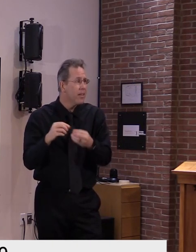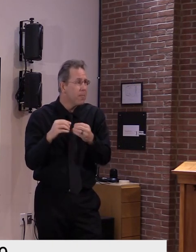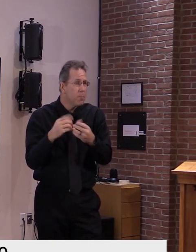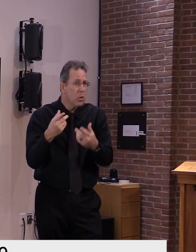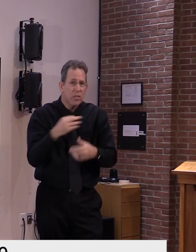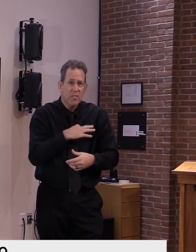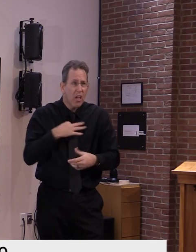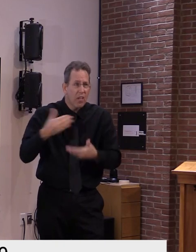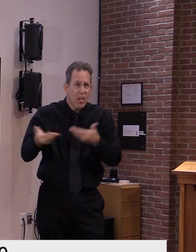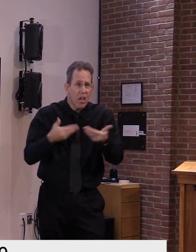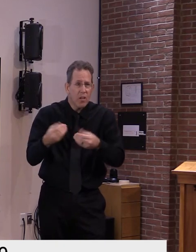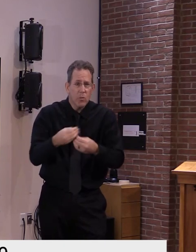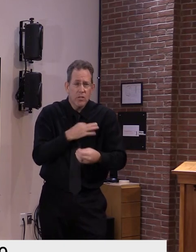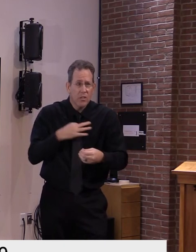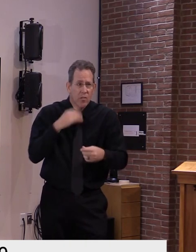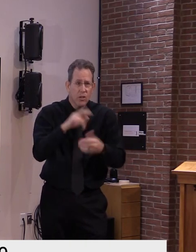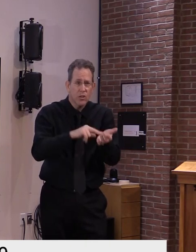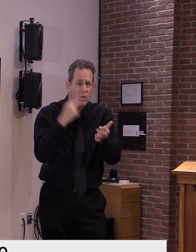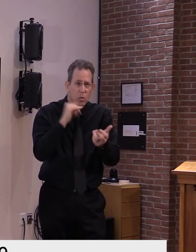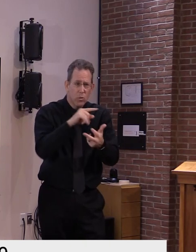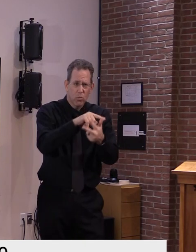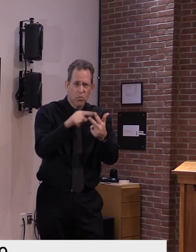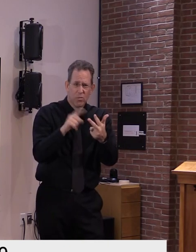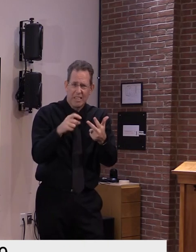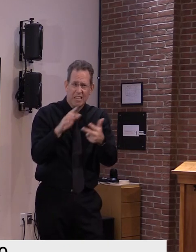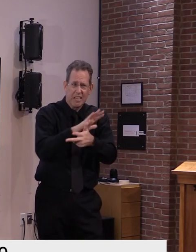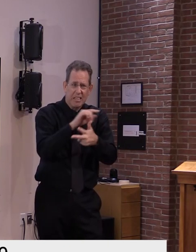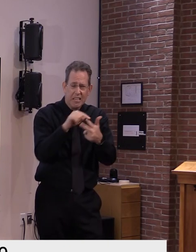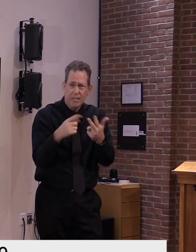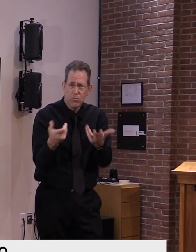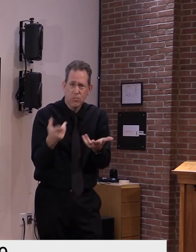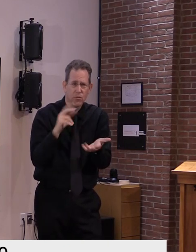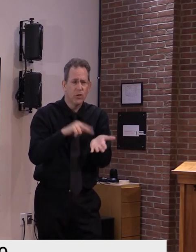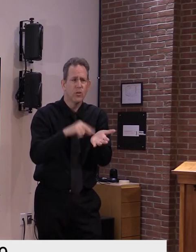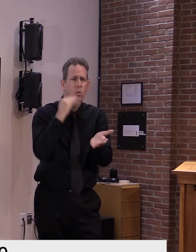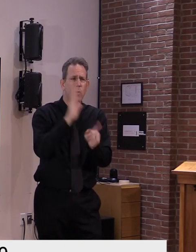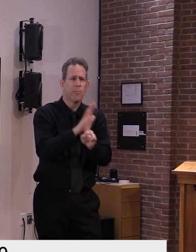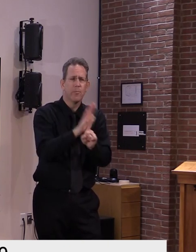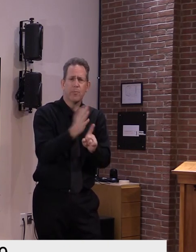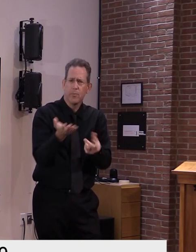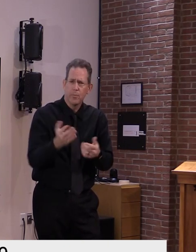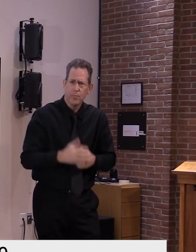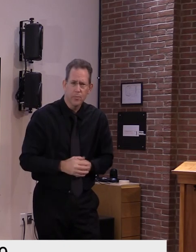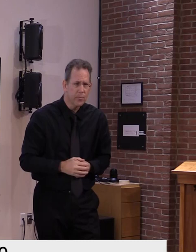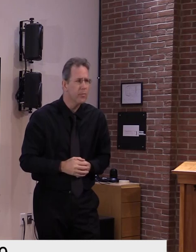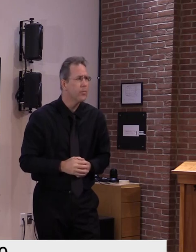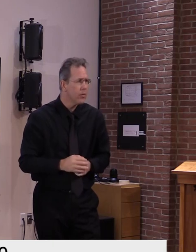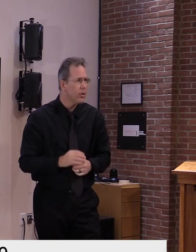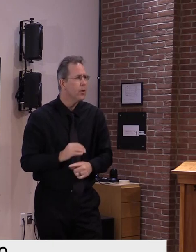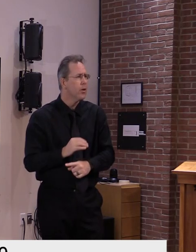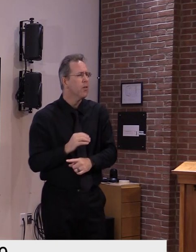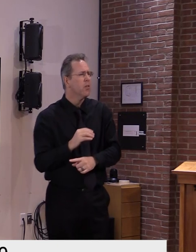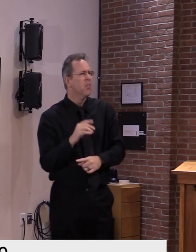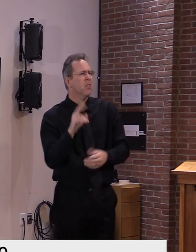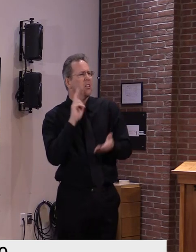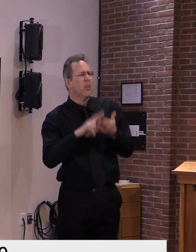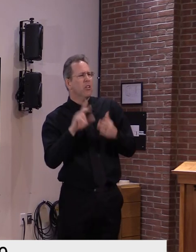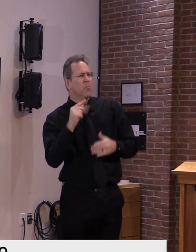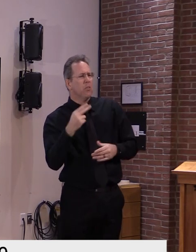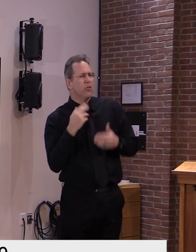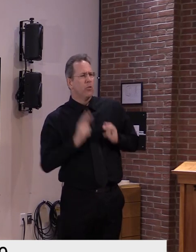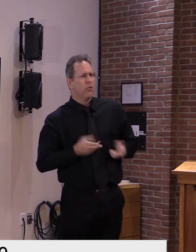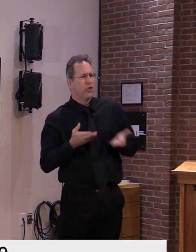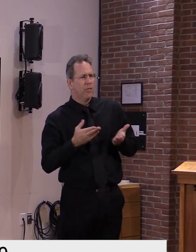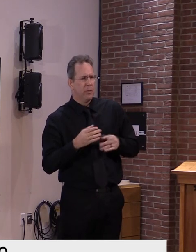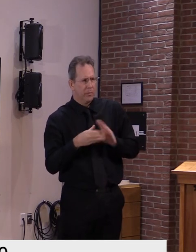sure through the SEOC that they do have the required PPE that they need. As you know,